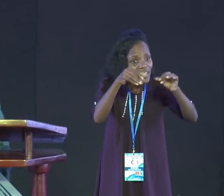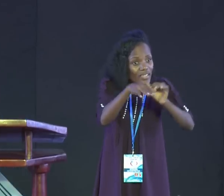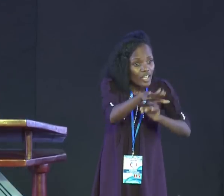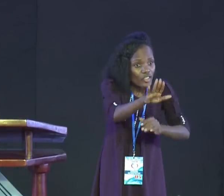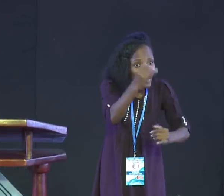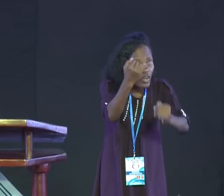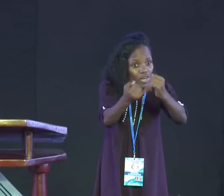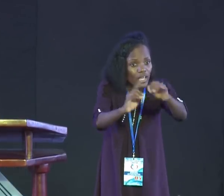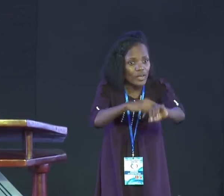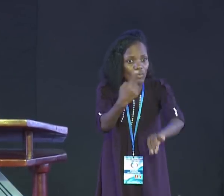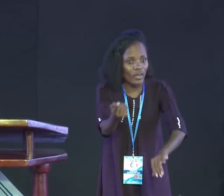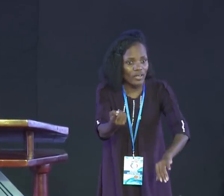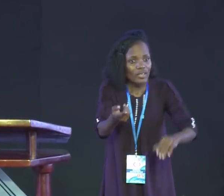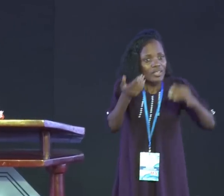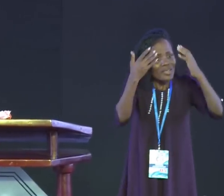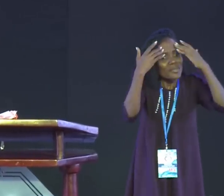we don't know